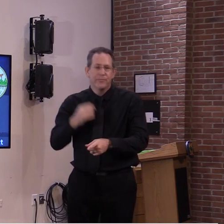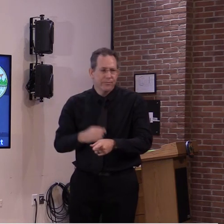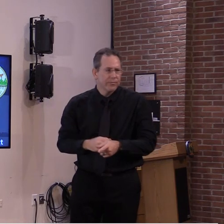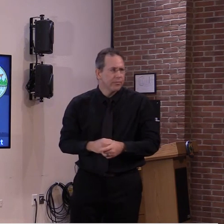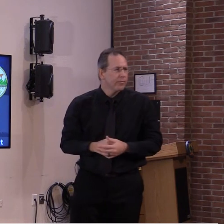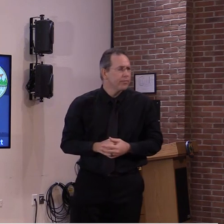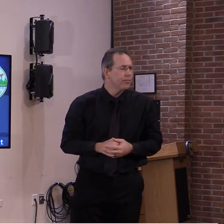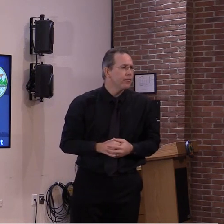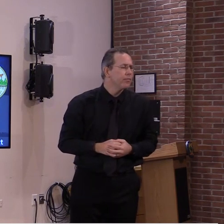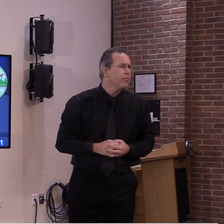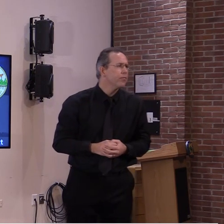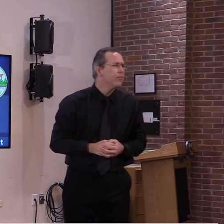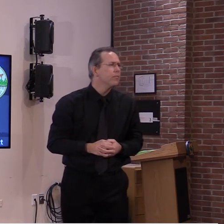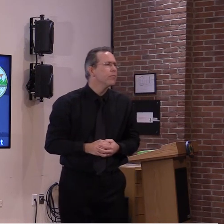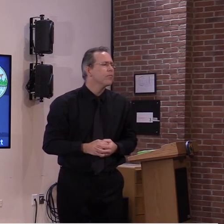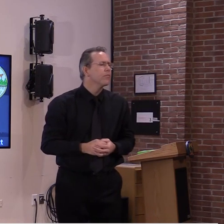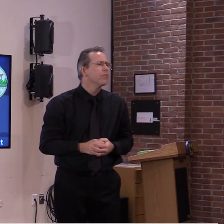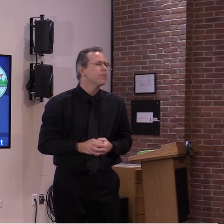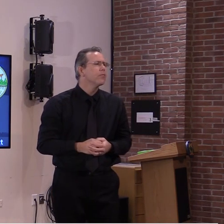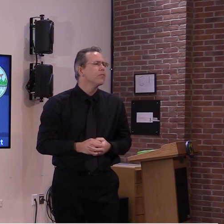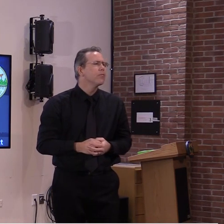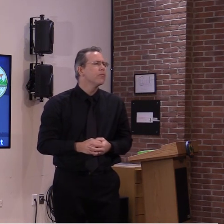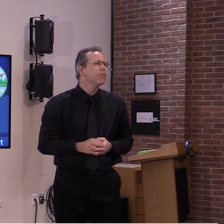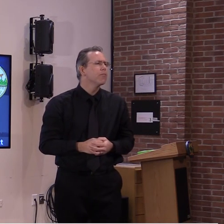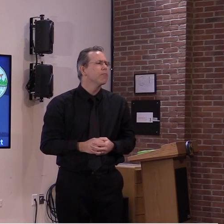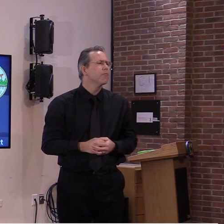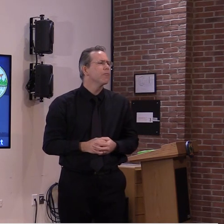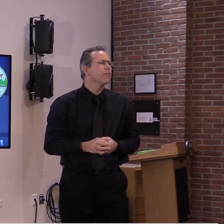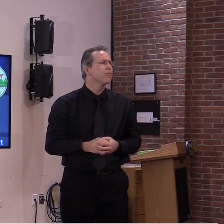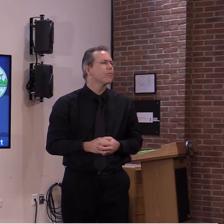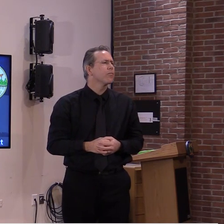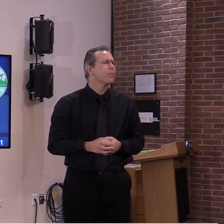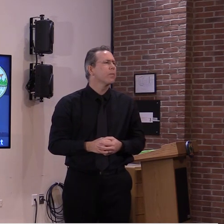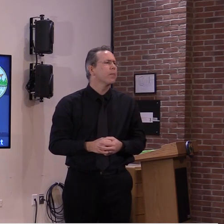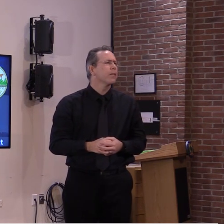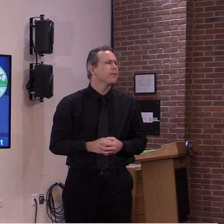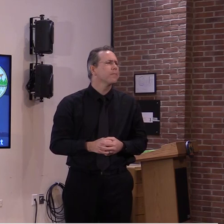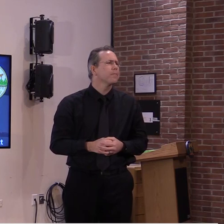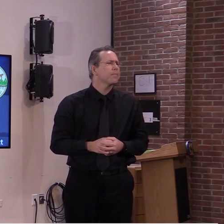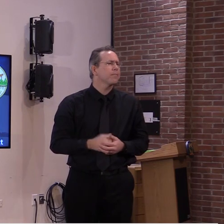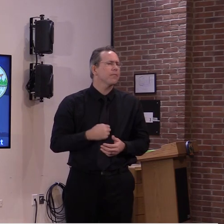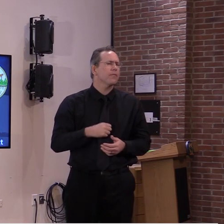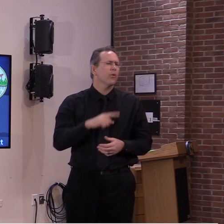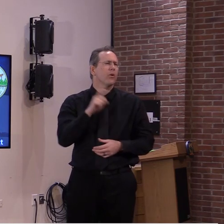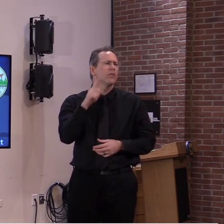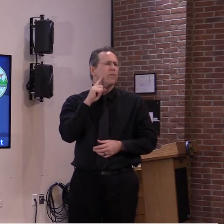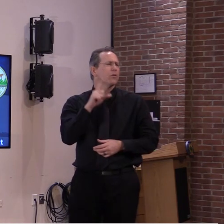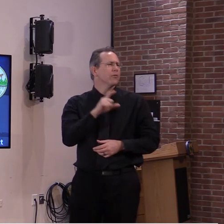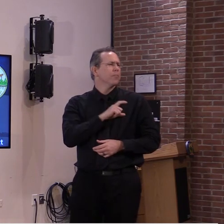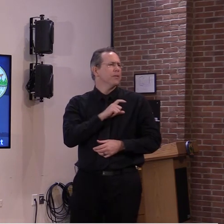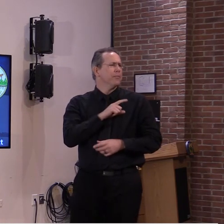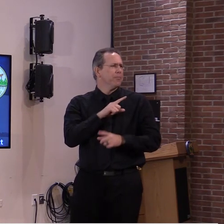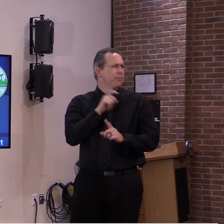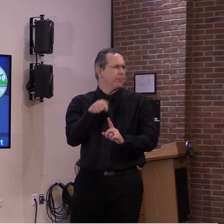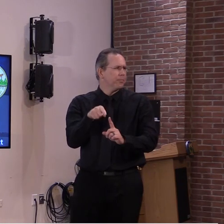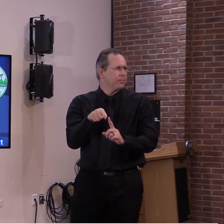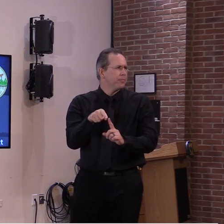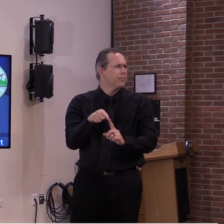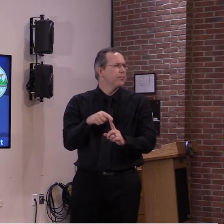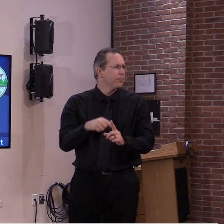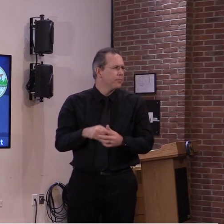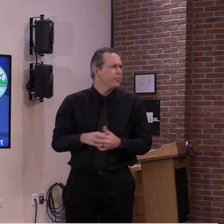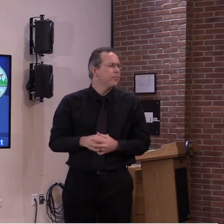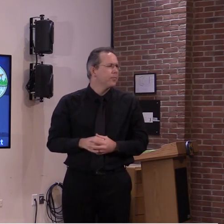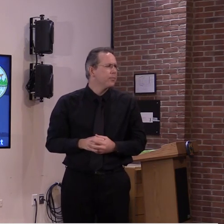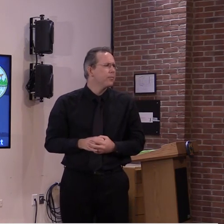Maybe for Commissioner Sherling, and following up on the news story that Stuart mentioned from last night about the arrest